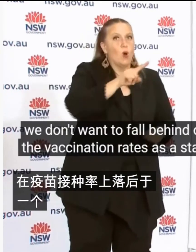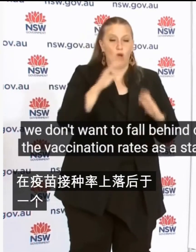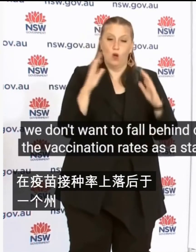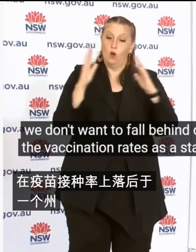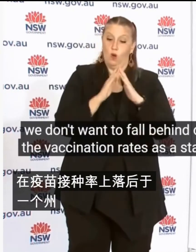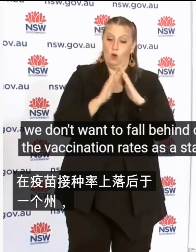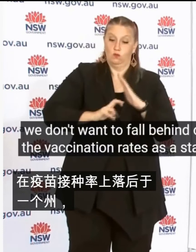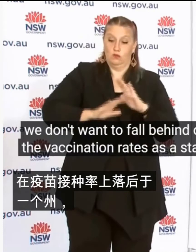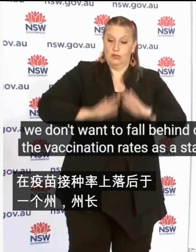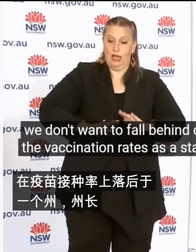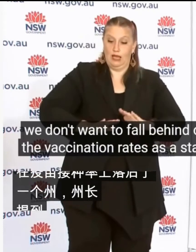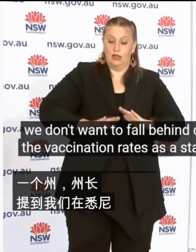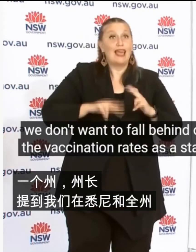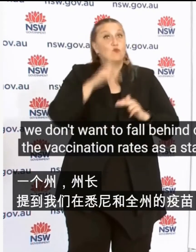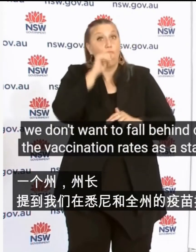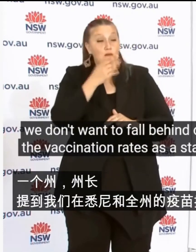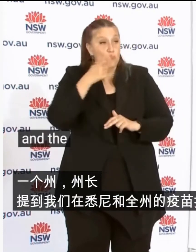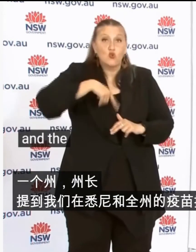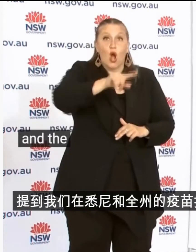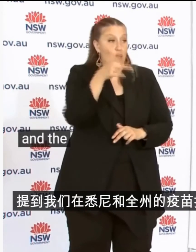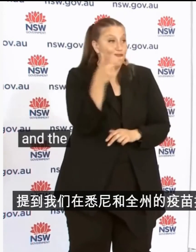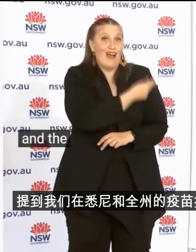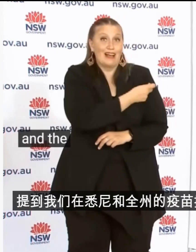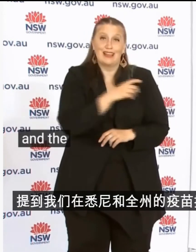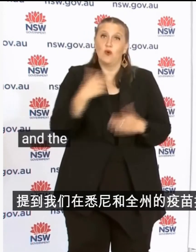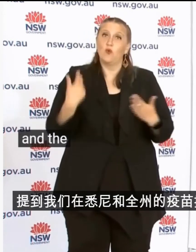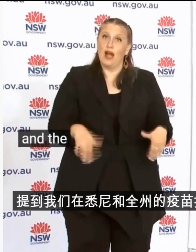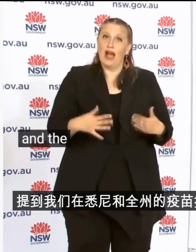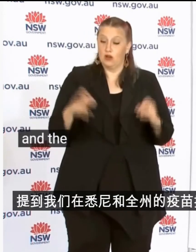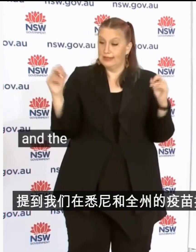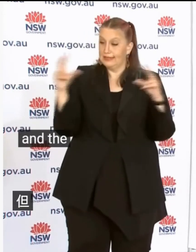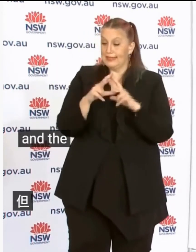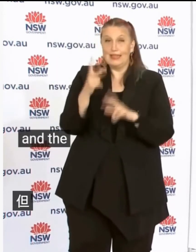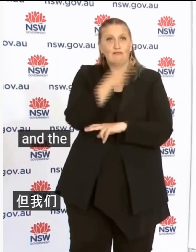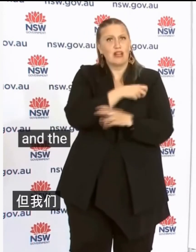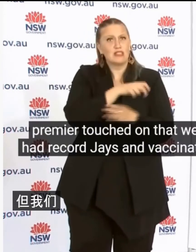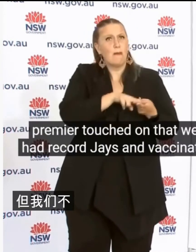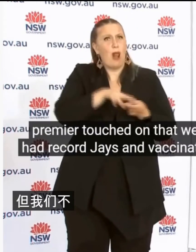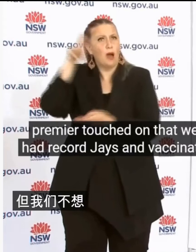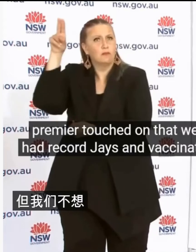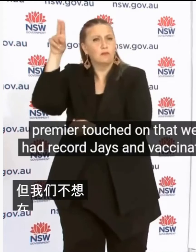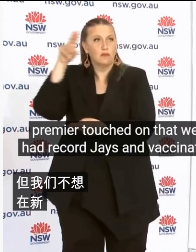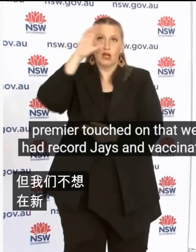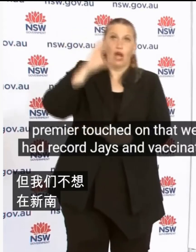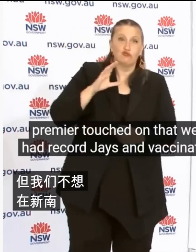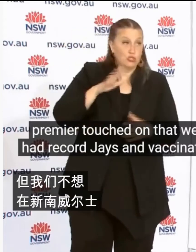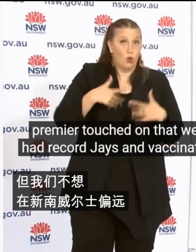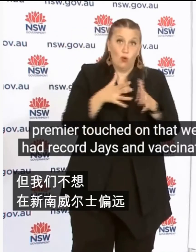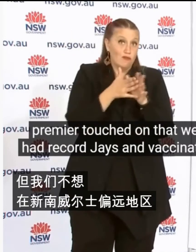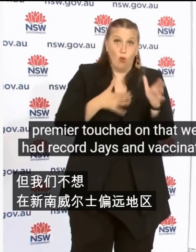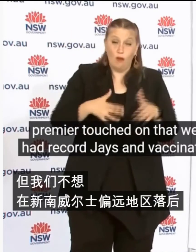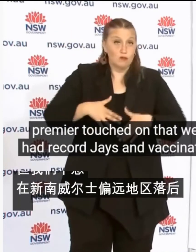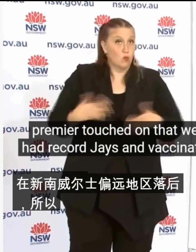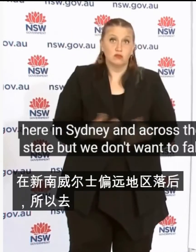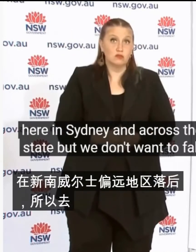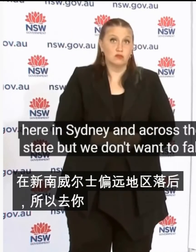As a state, and the Premier touched on, that we've had record days in vaccinations here in Sydney and across the state, but we don't want to fall behind in regional rural New South